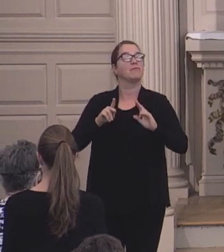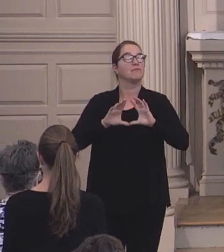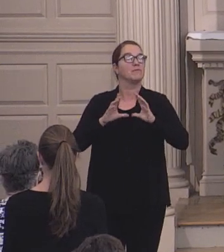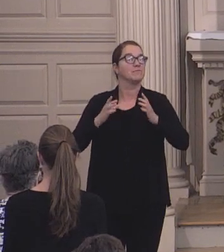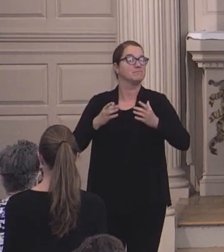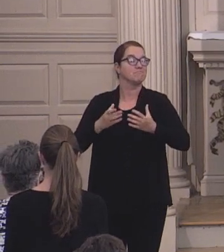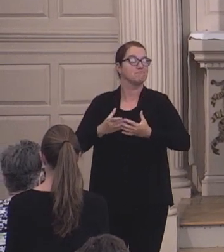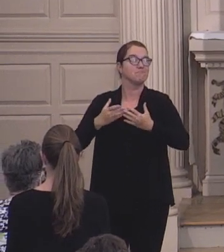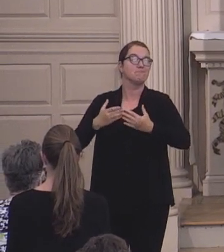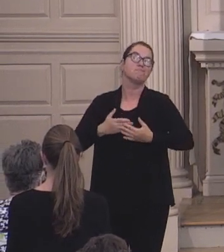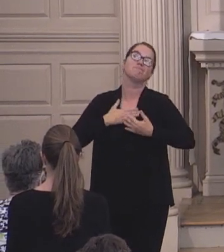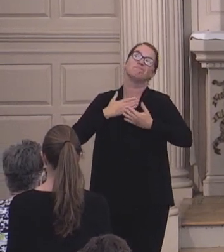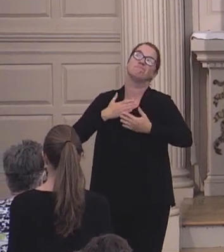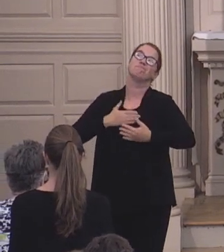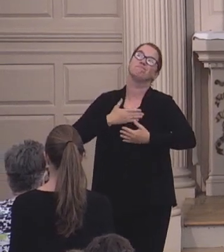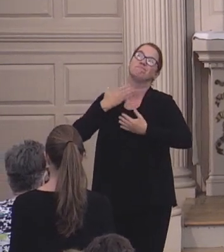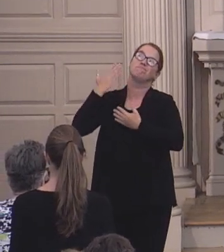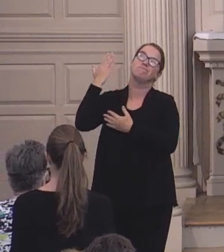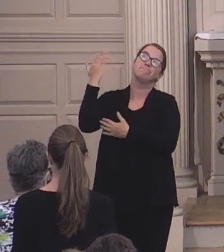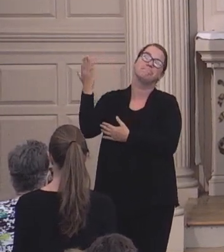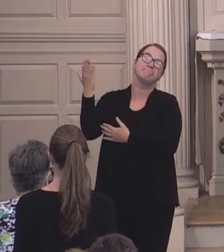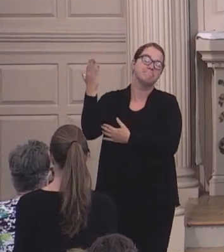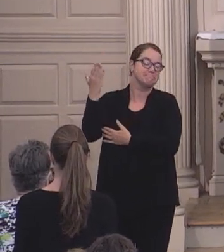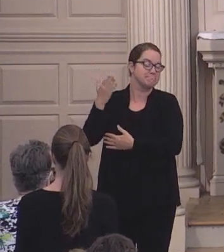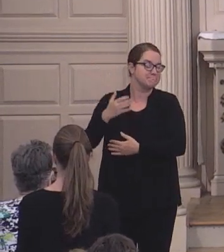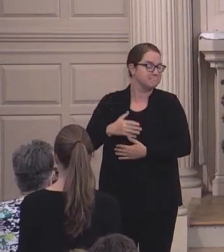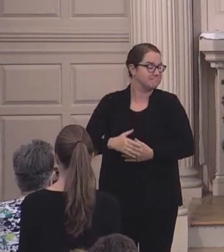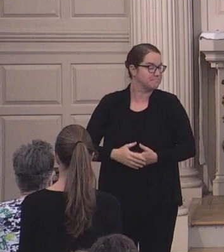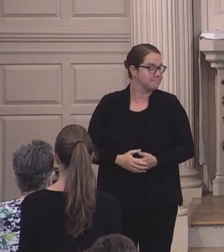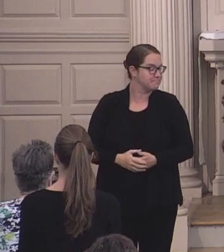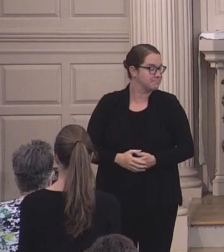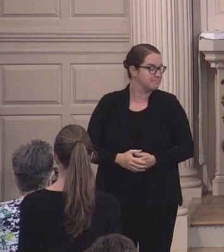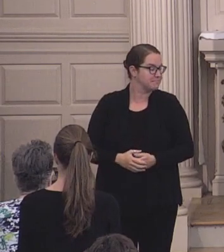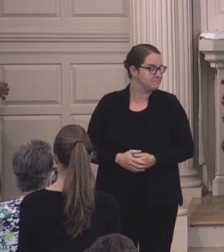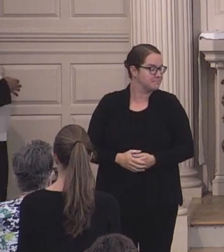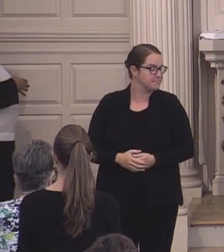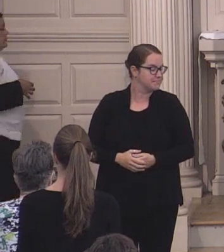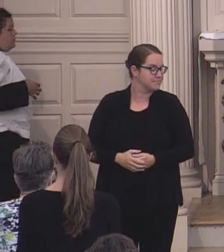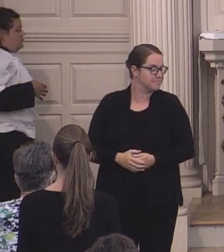unites those who dwell in his house.